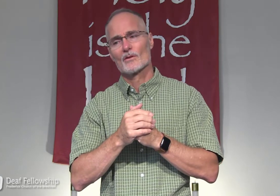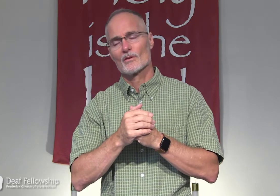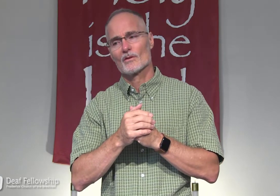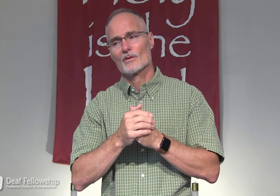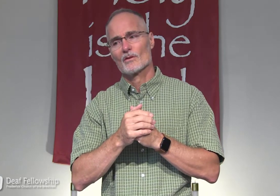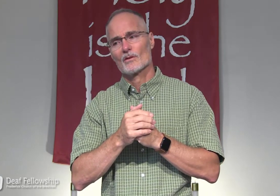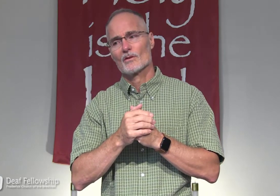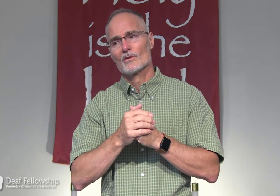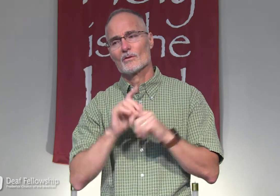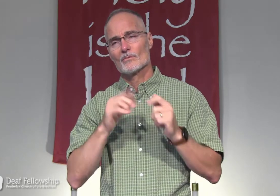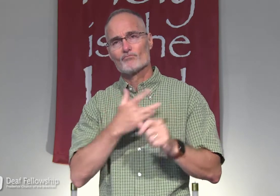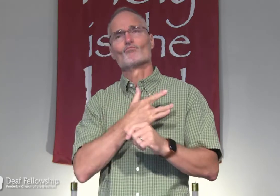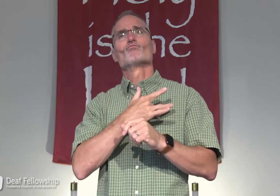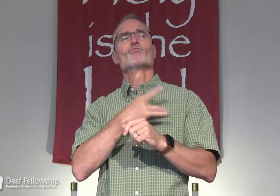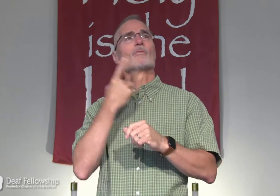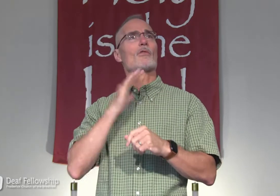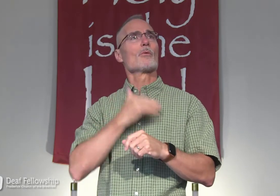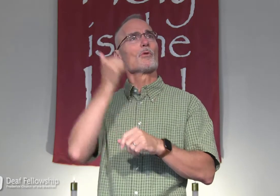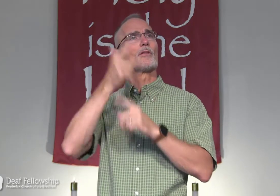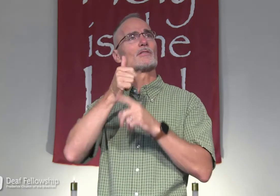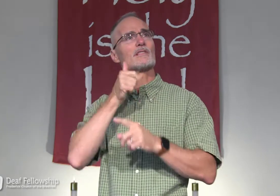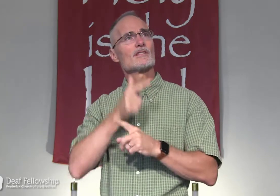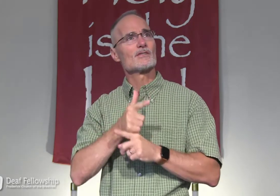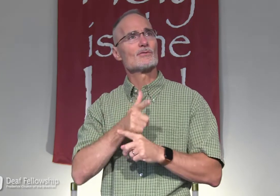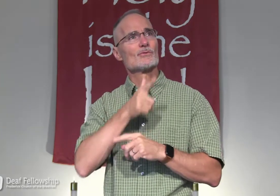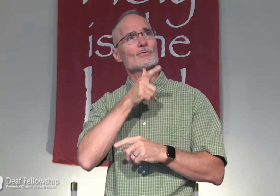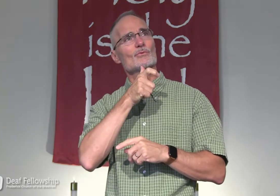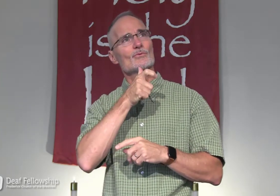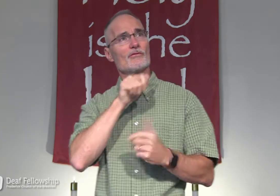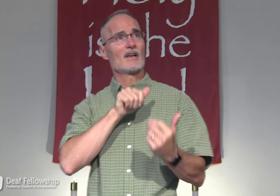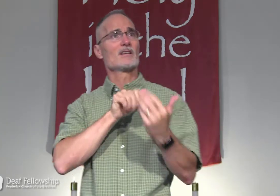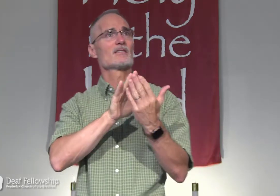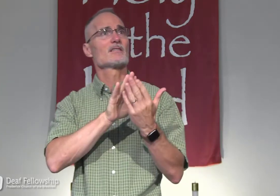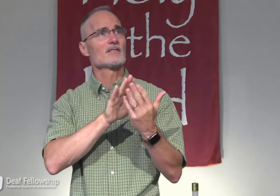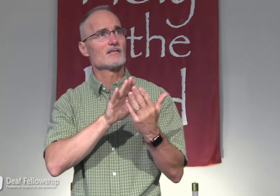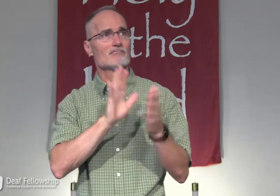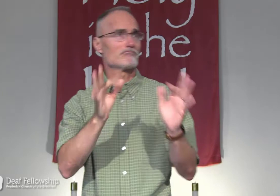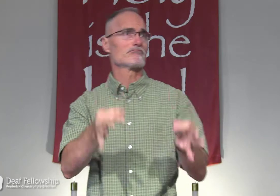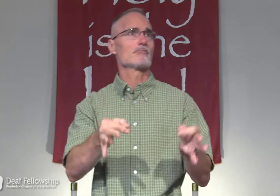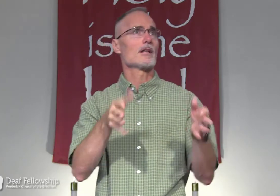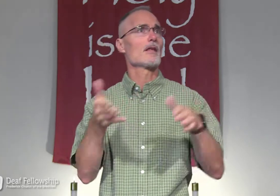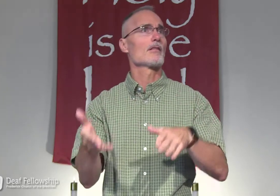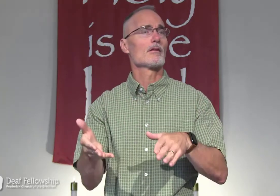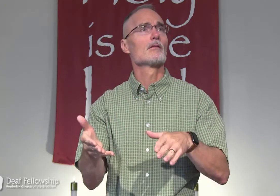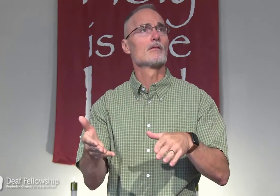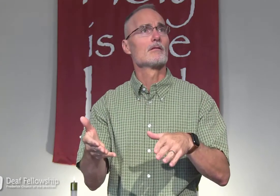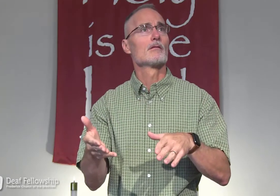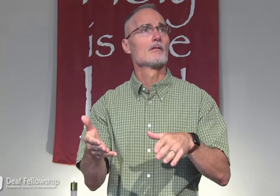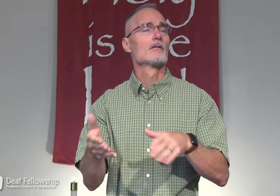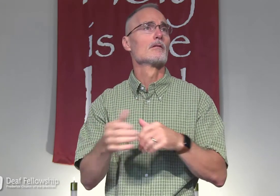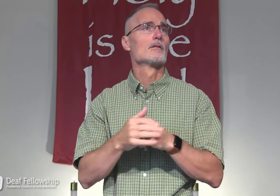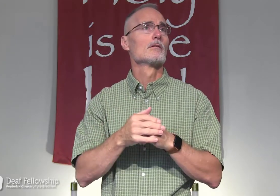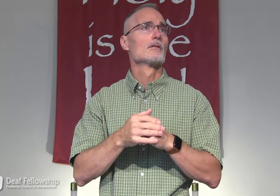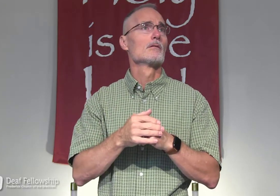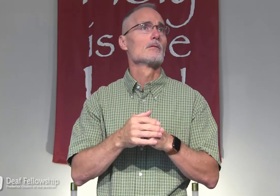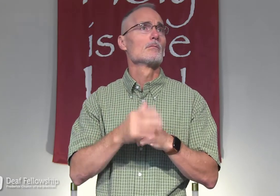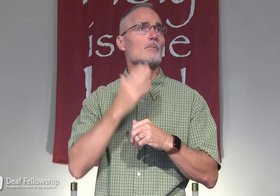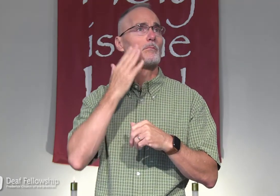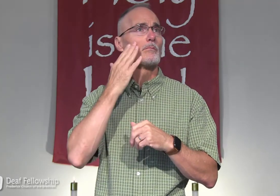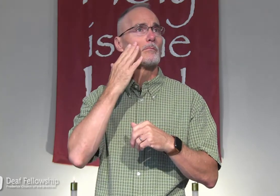people who are struggling there, but we especially think of our brothers and sisters who face certain death